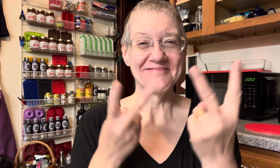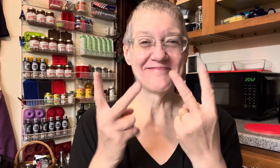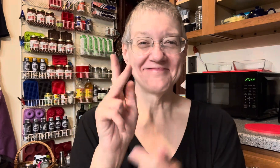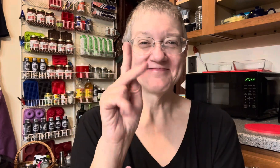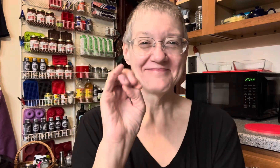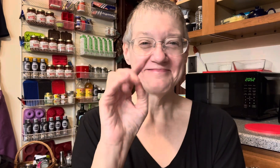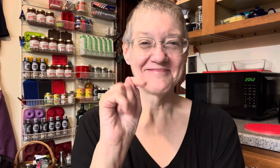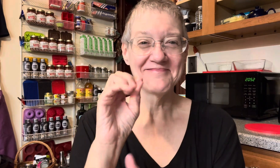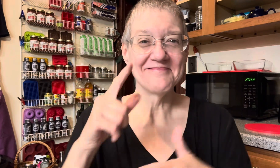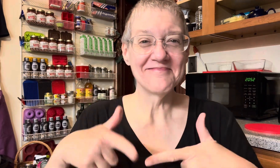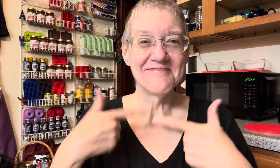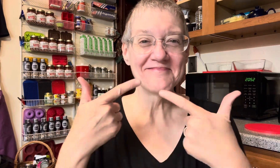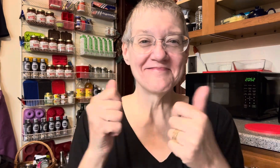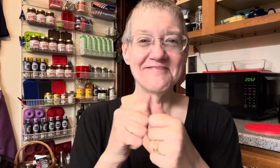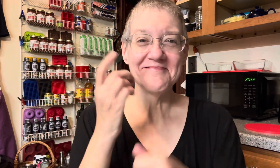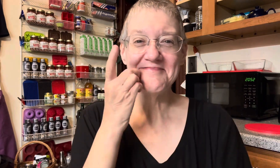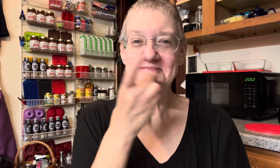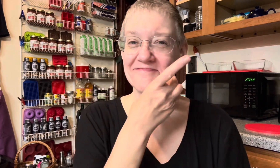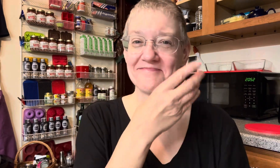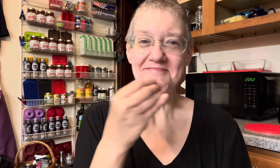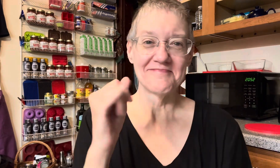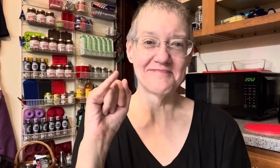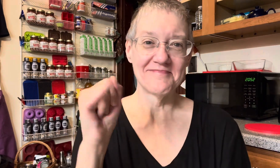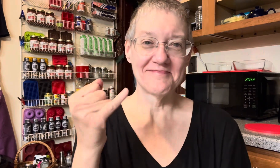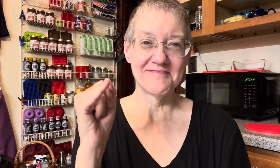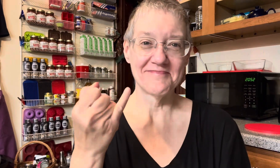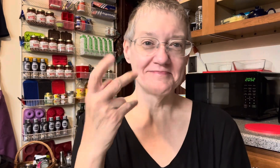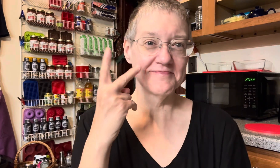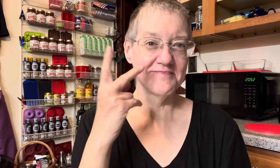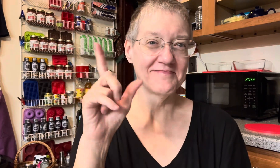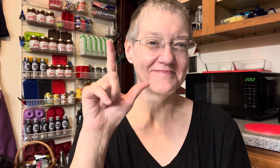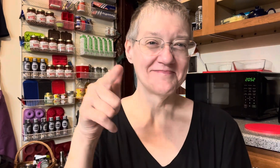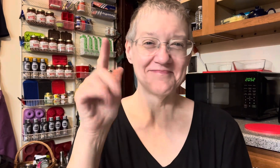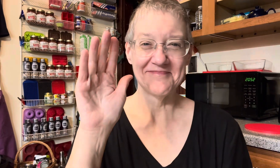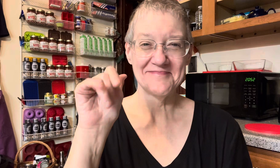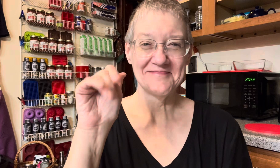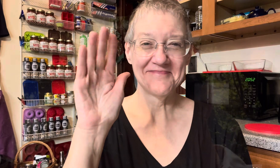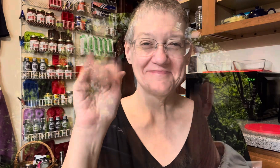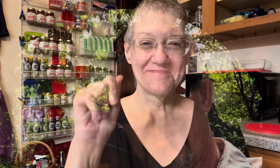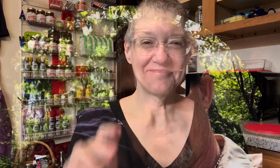visiting Keto Living with Dale and Judith. See you later. Bye-bye.